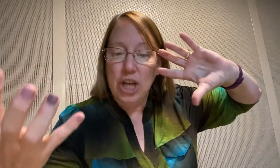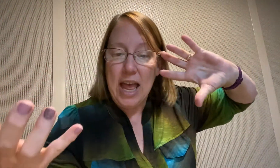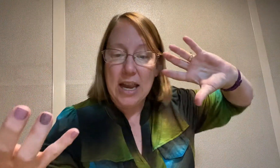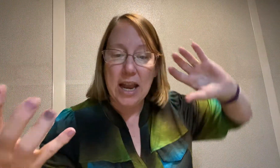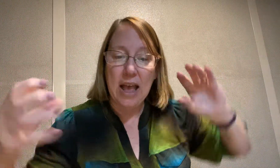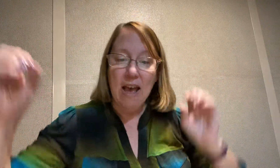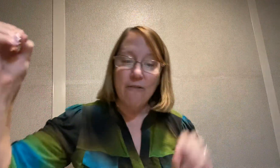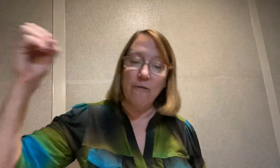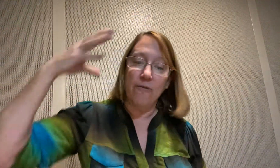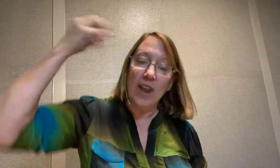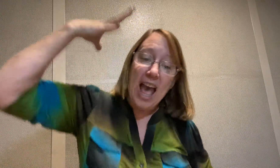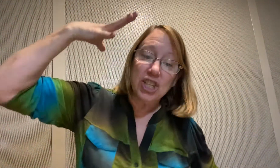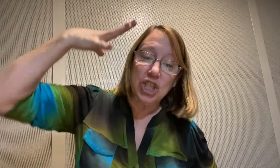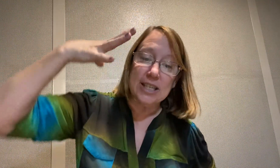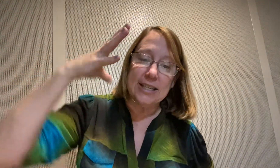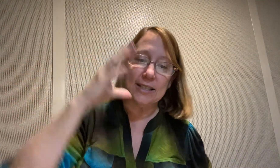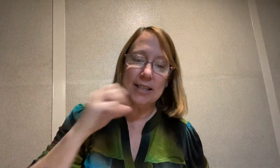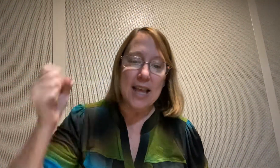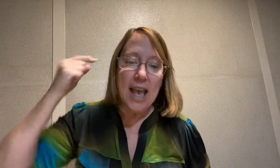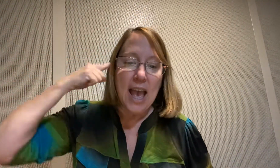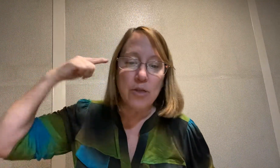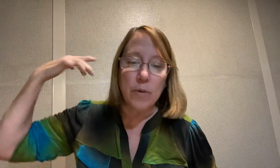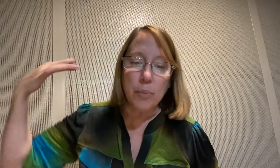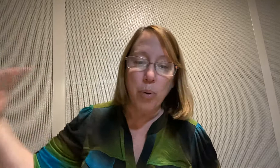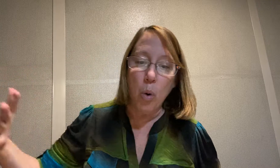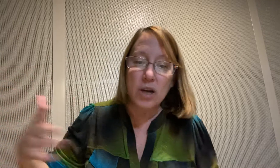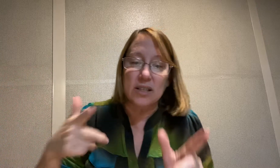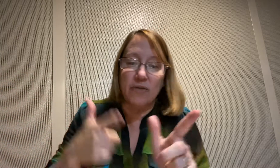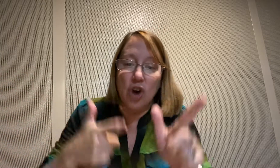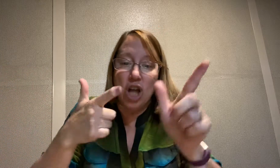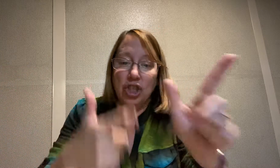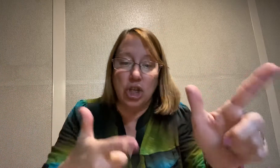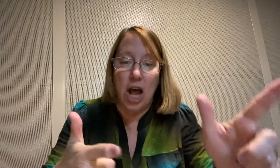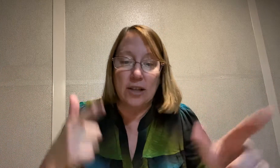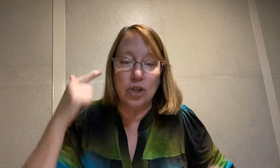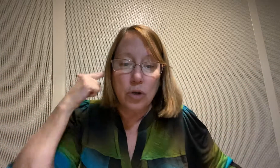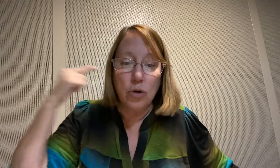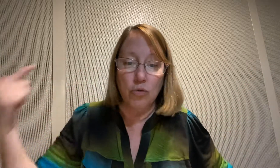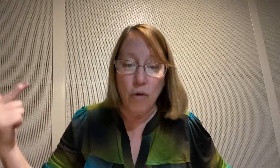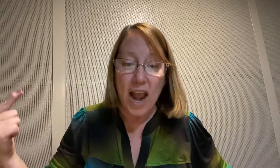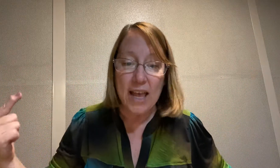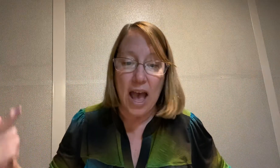confusion. Flashes and the reports of gunshots rang out.